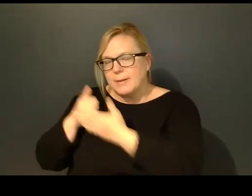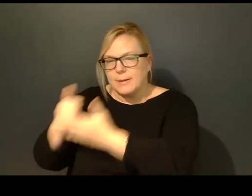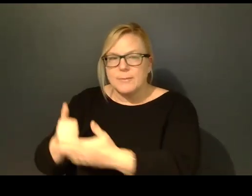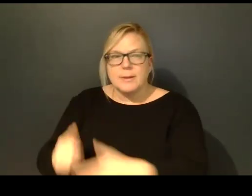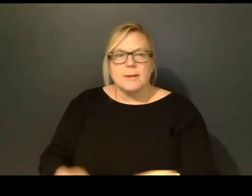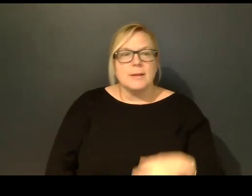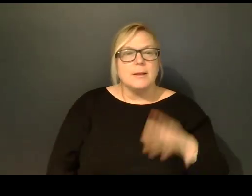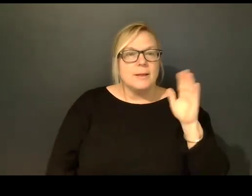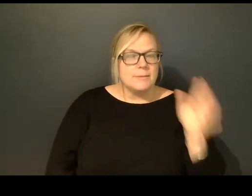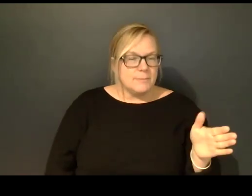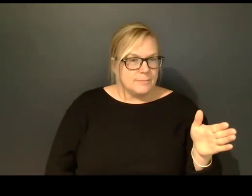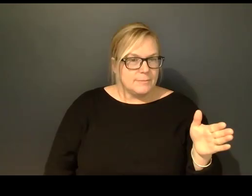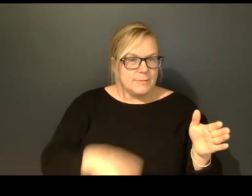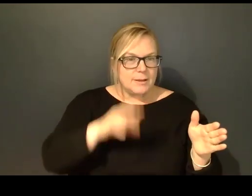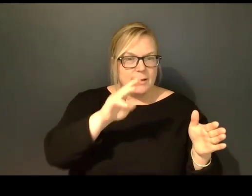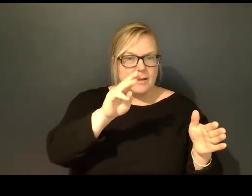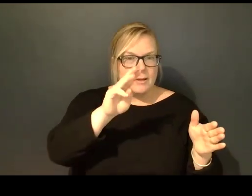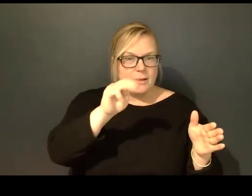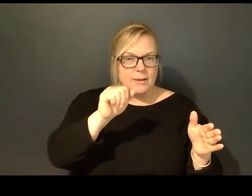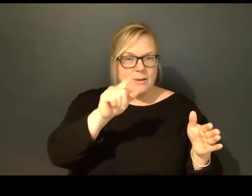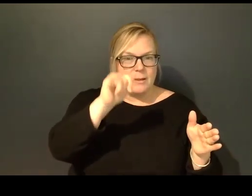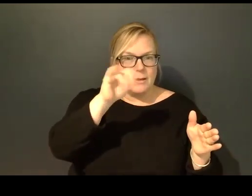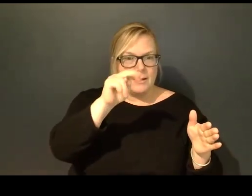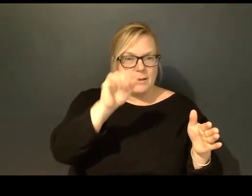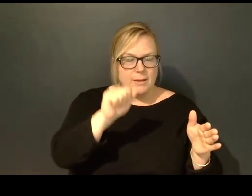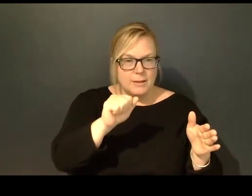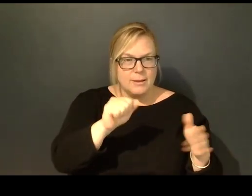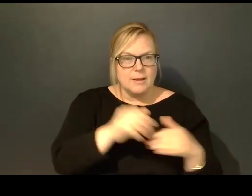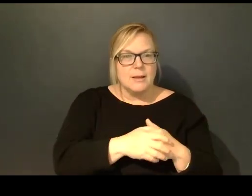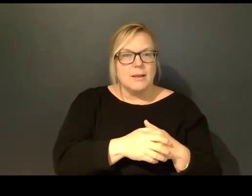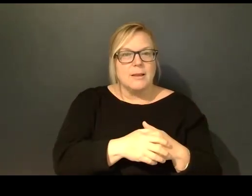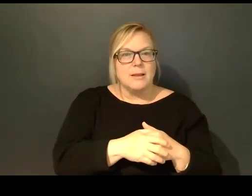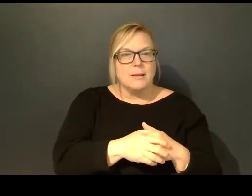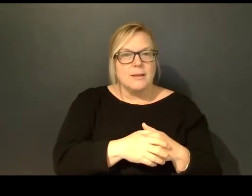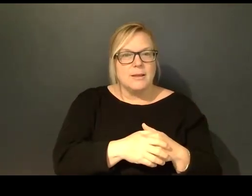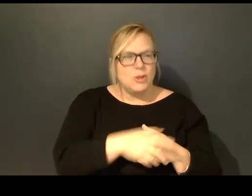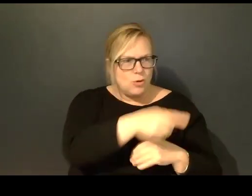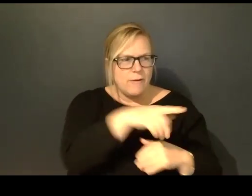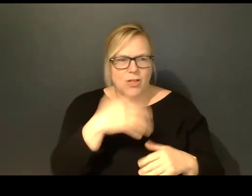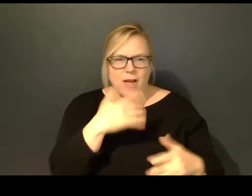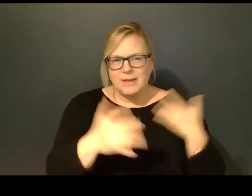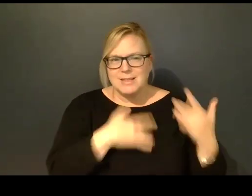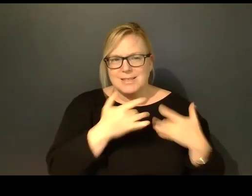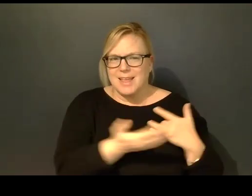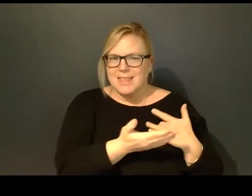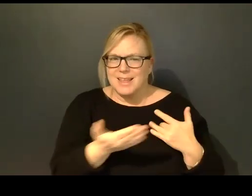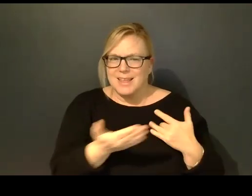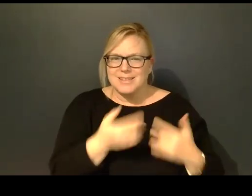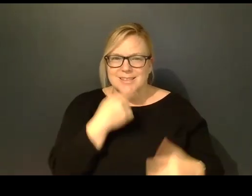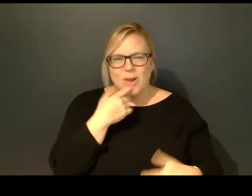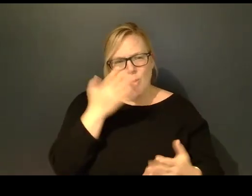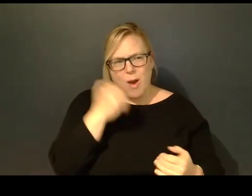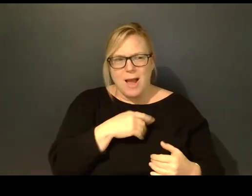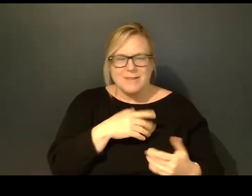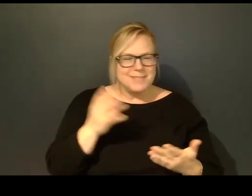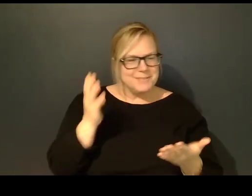add, or would you like to let people know where they can find you, because you have all kinds of exciting things to say on all kinds of topips. I know I get to hear it. Well, you